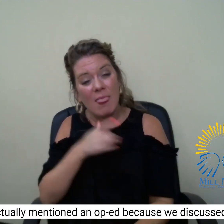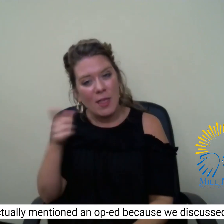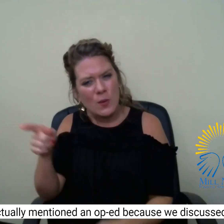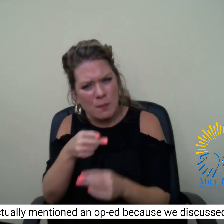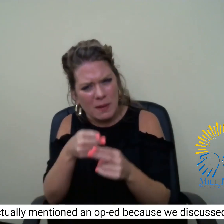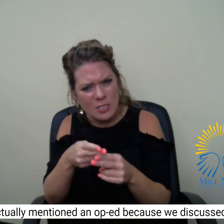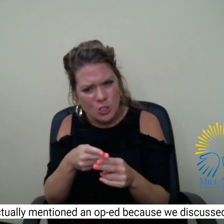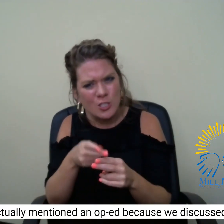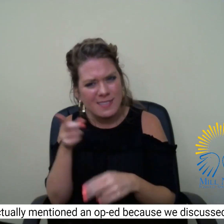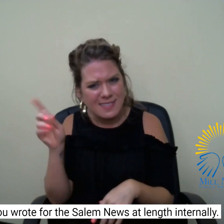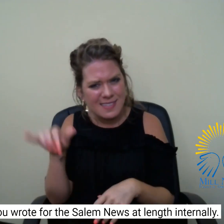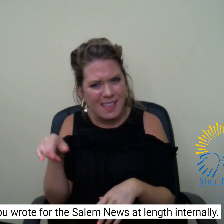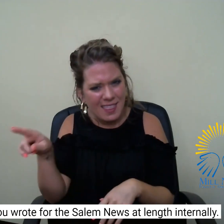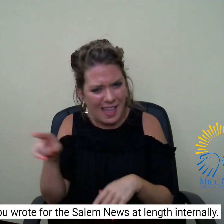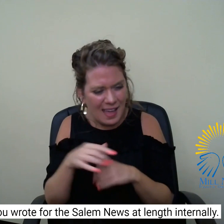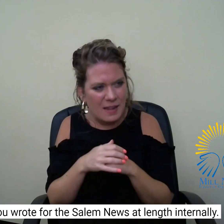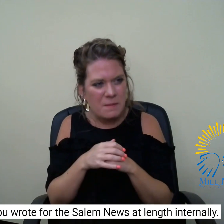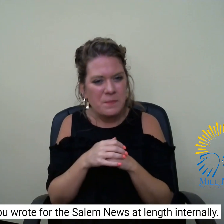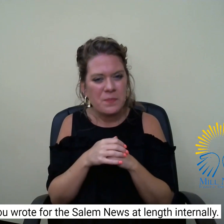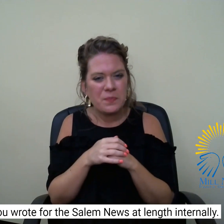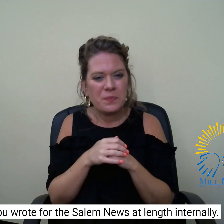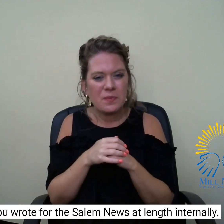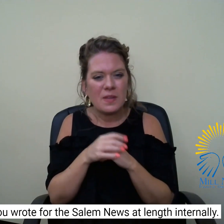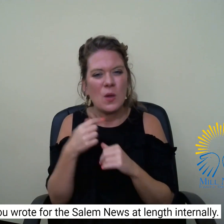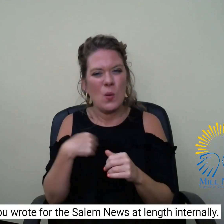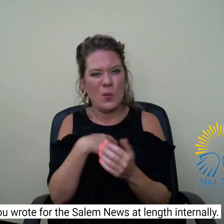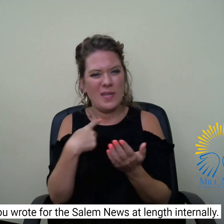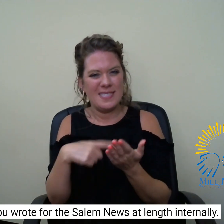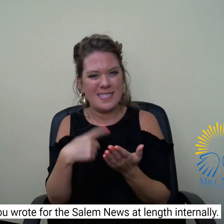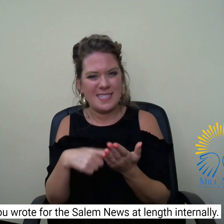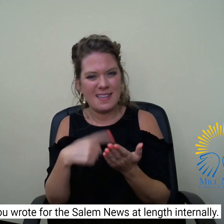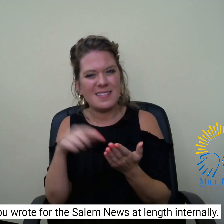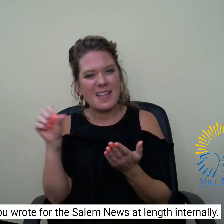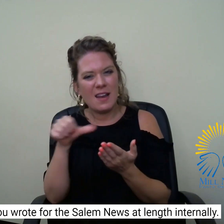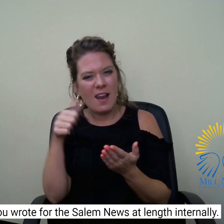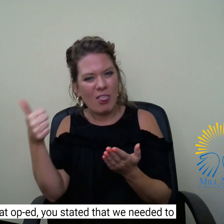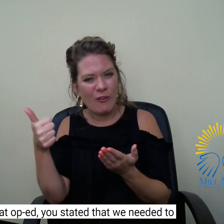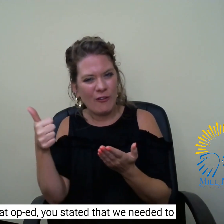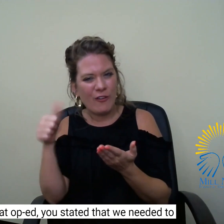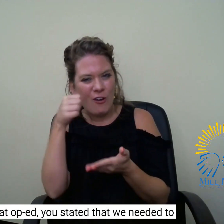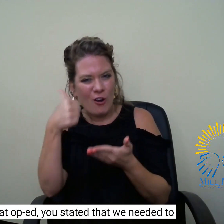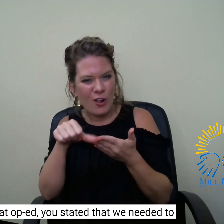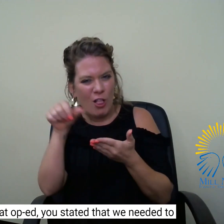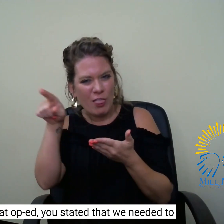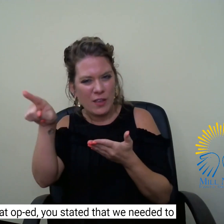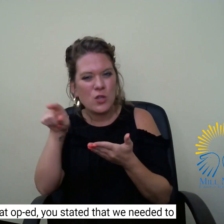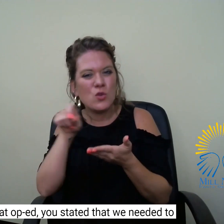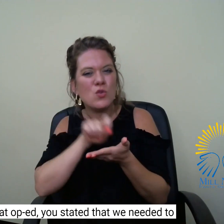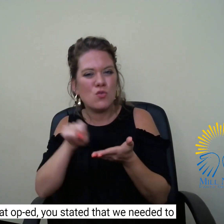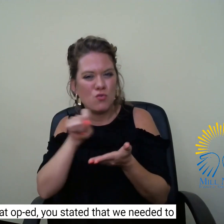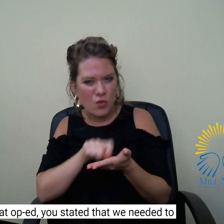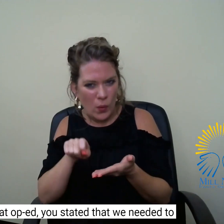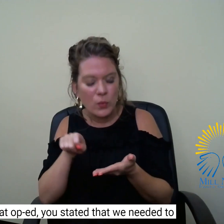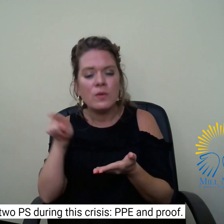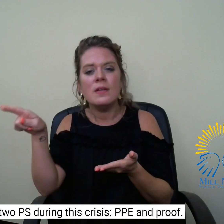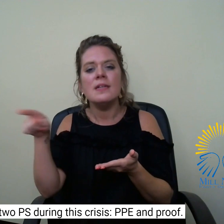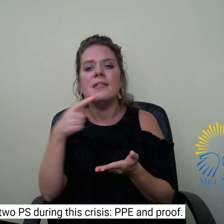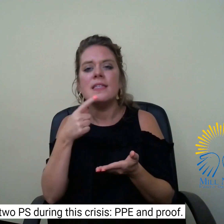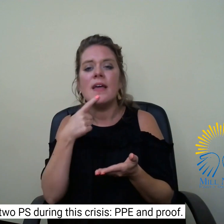op-ed because we discussed another one that you wrote for the Salem News at length internally. And in that op-ed, you stated that we needed to lock down 2